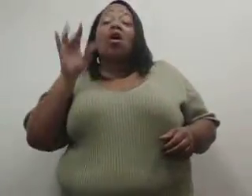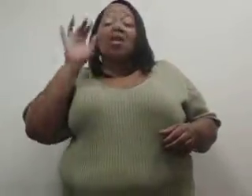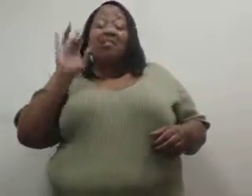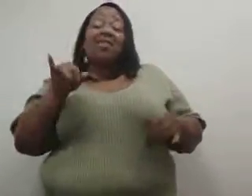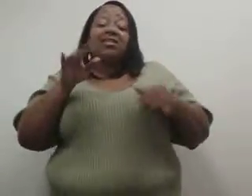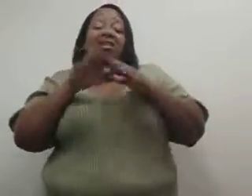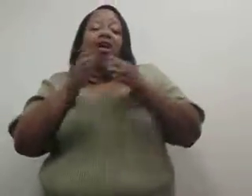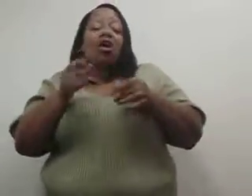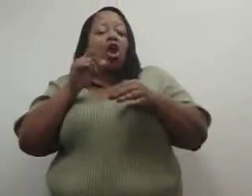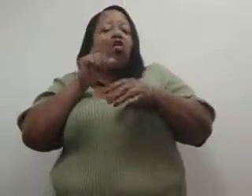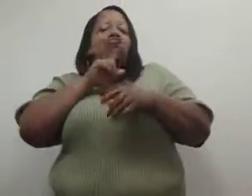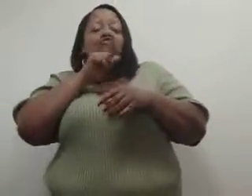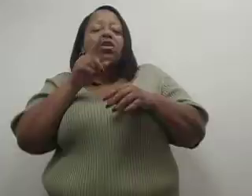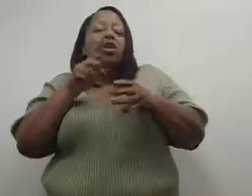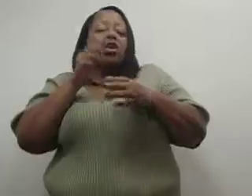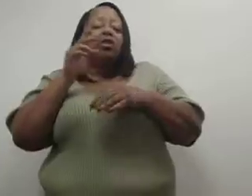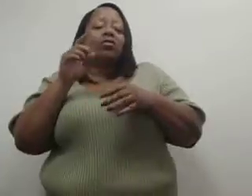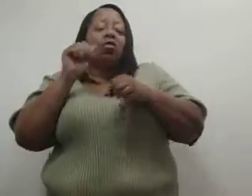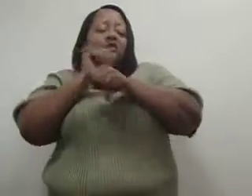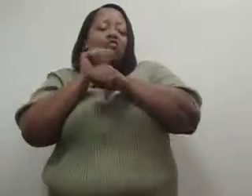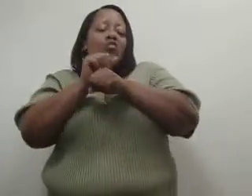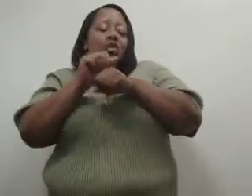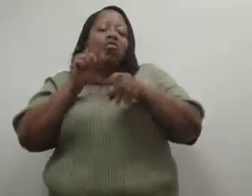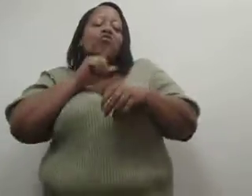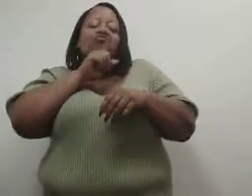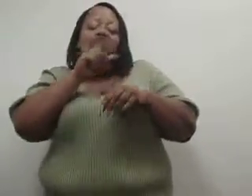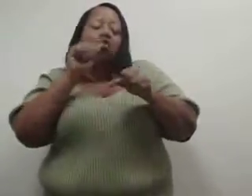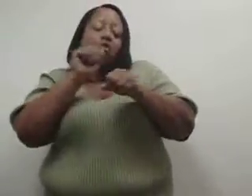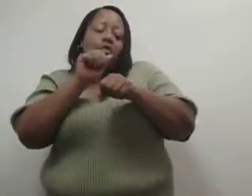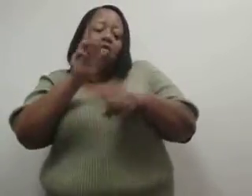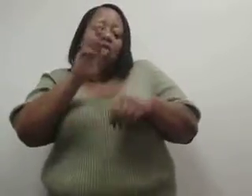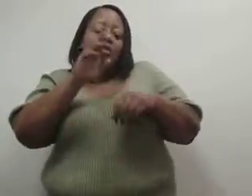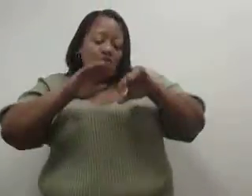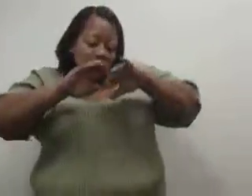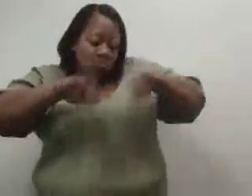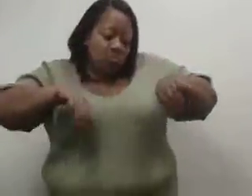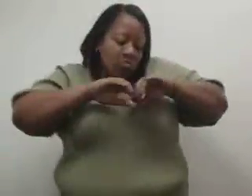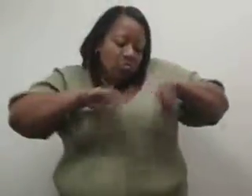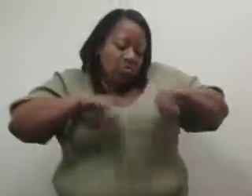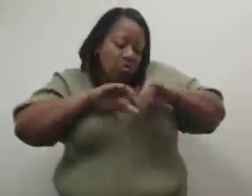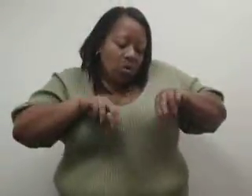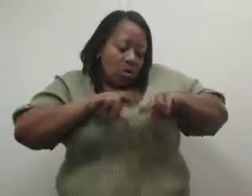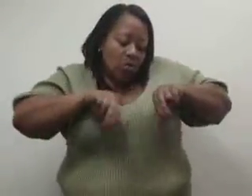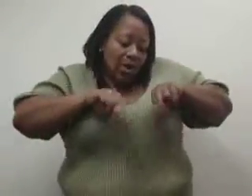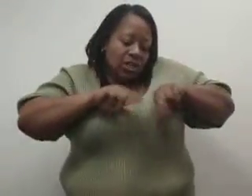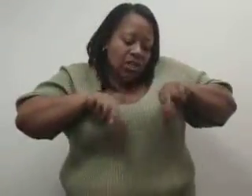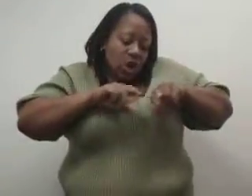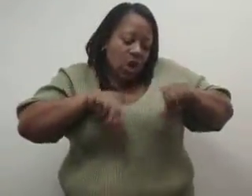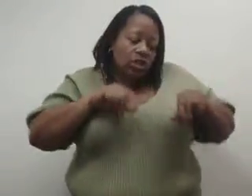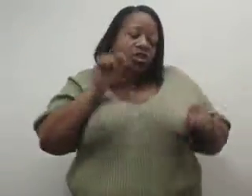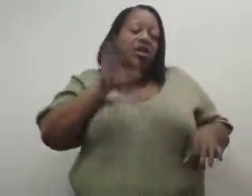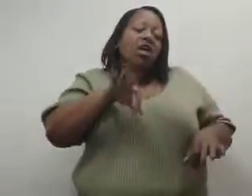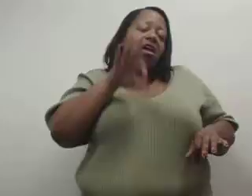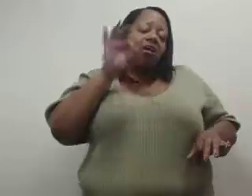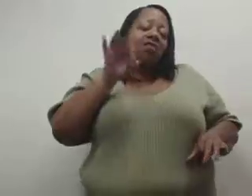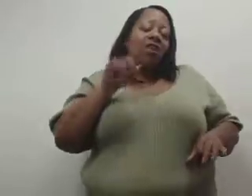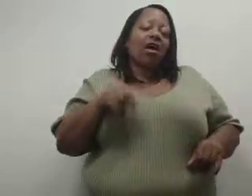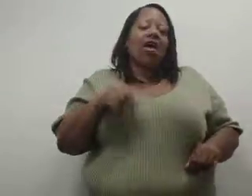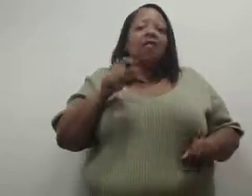very fundamental level, it's really beneficial for them, because we do it as scholars on all levels, all the way